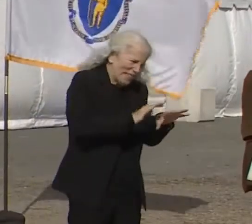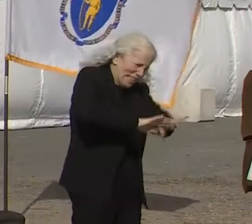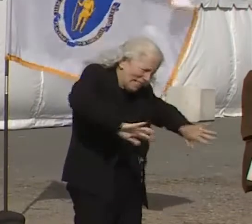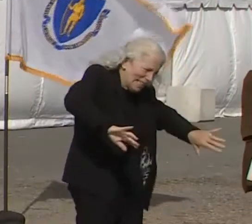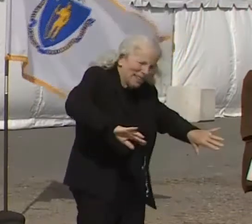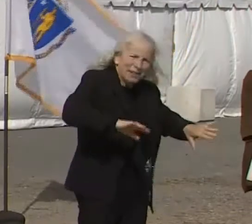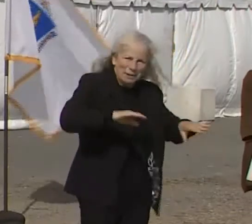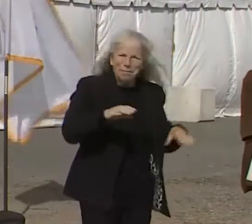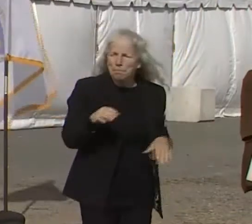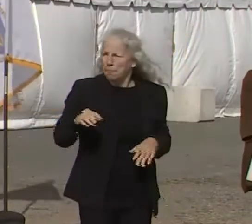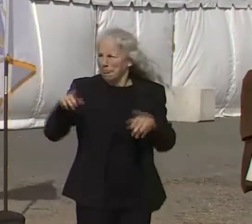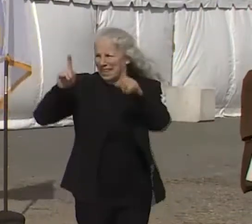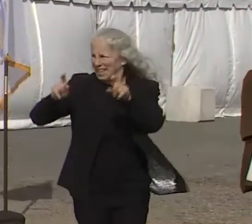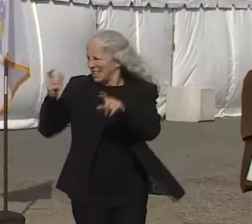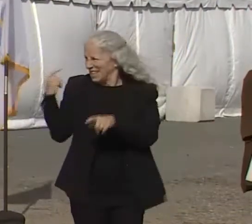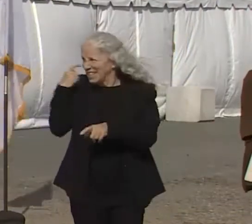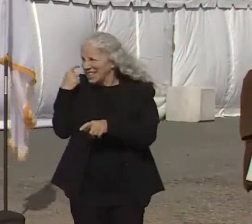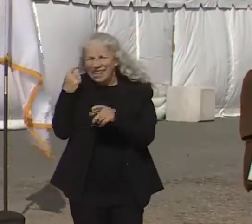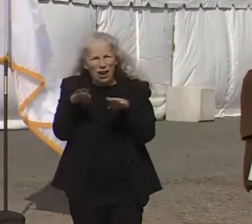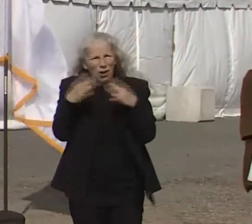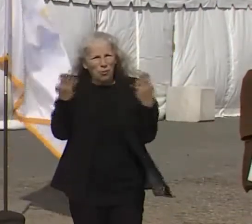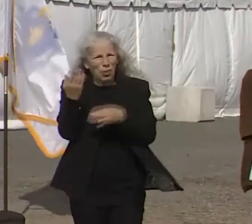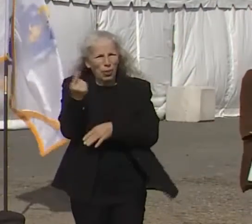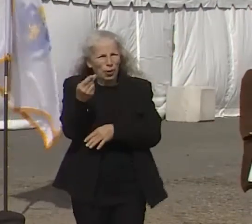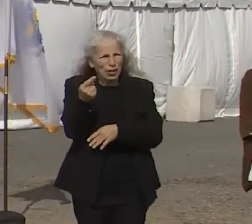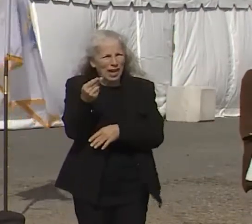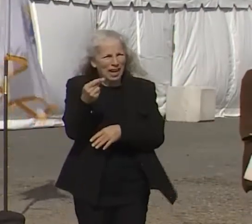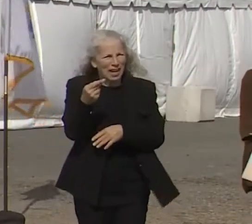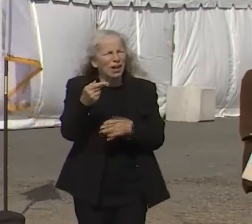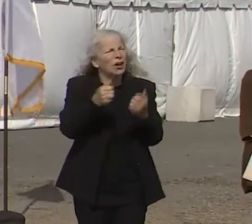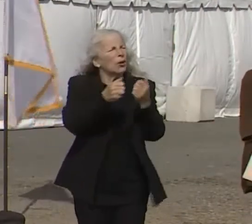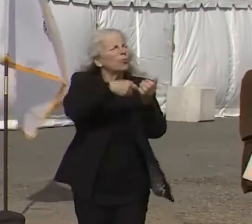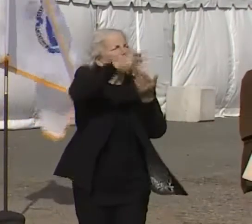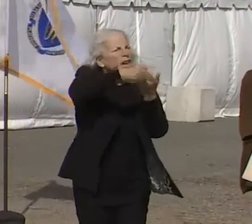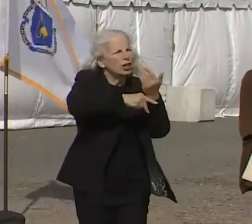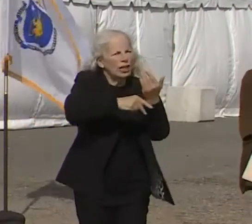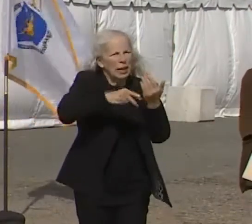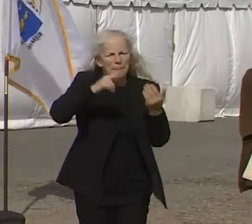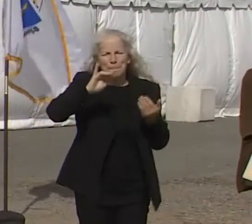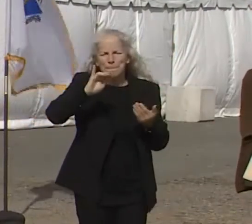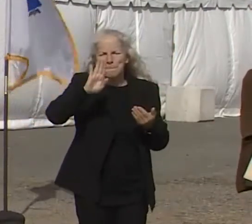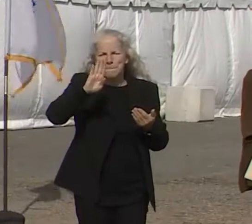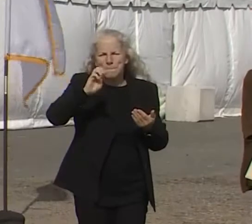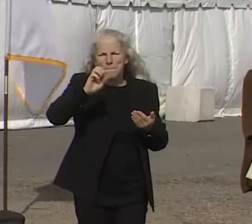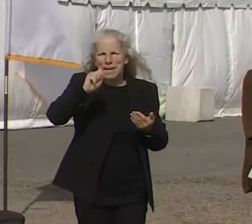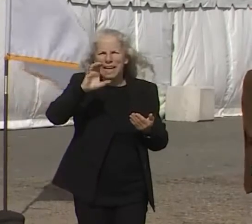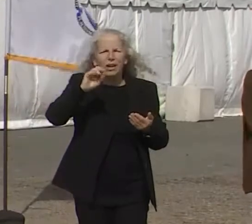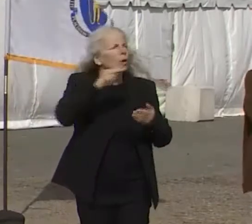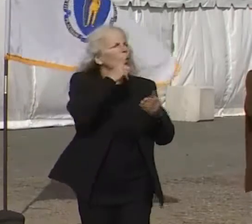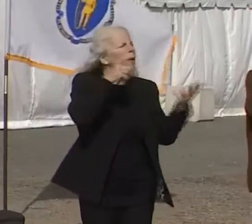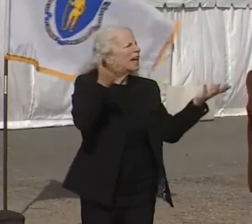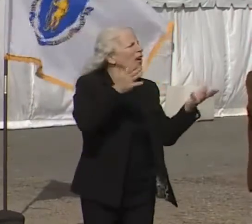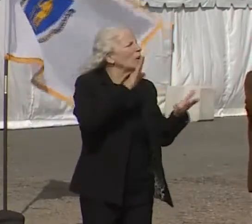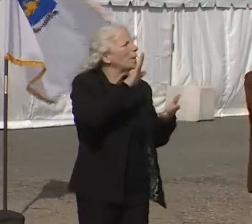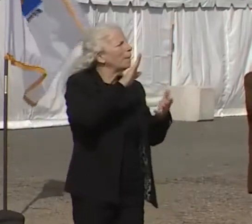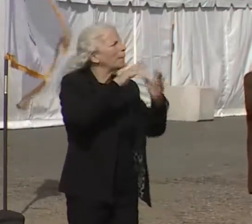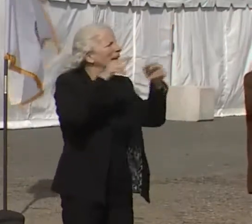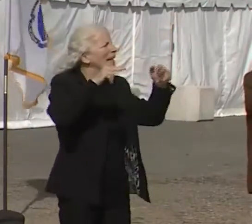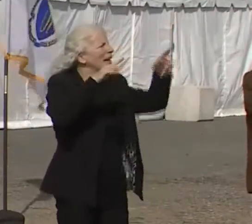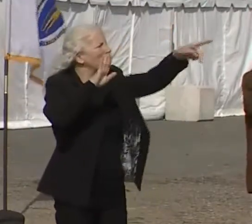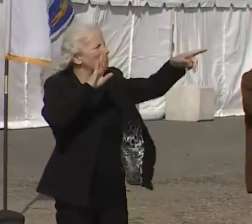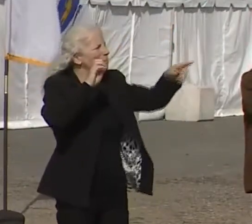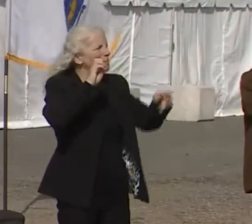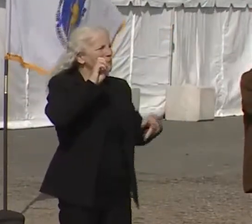This test site was opened last Thursday in partnership with Project Beacon. Could the Project Beacon people just raise your hands so we all know who you